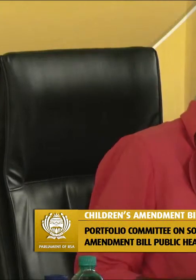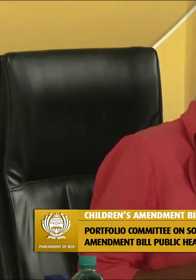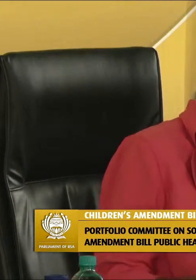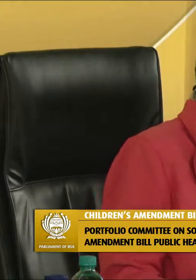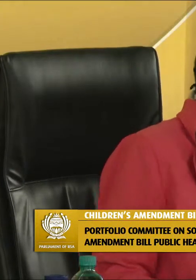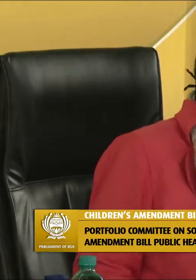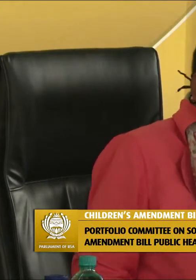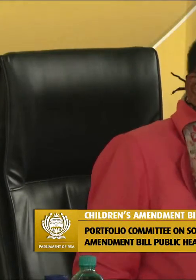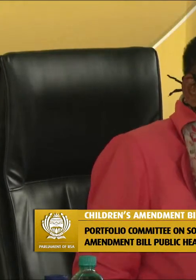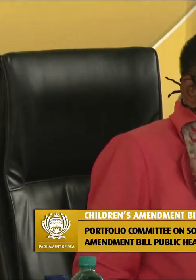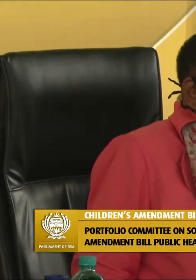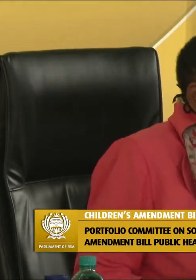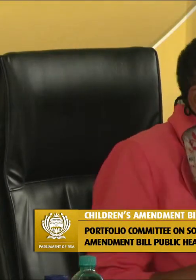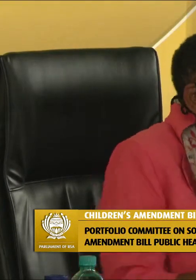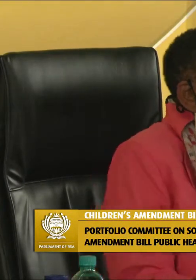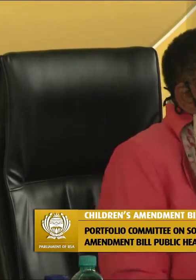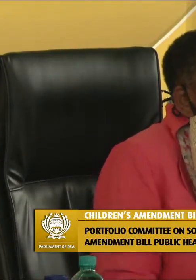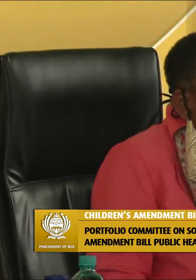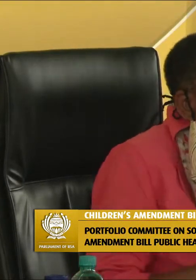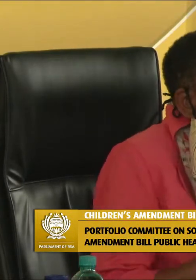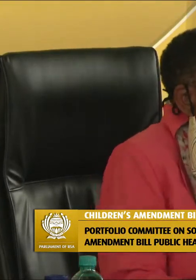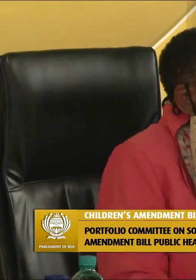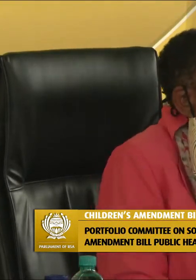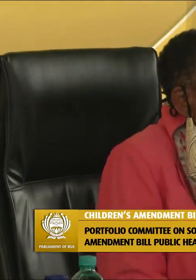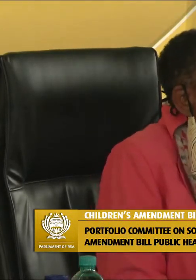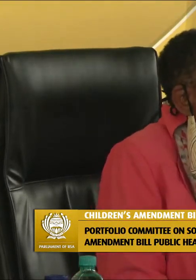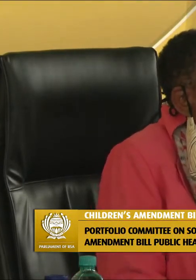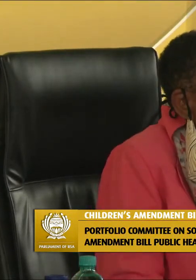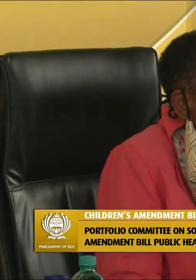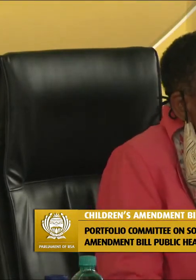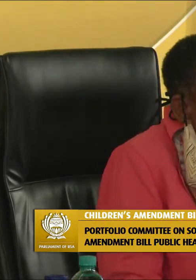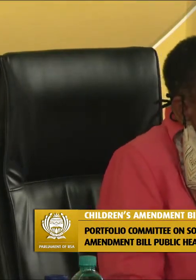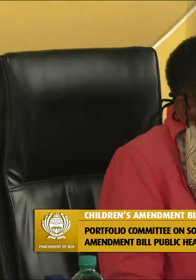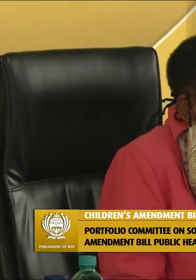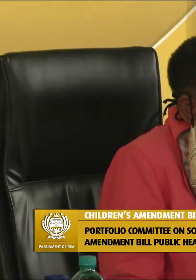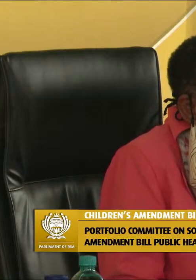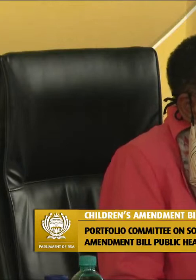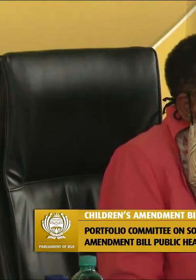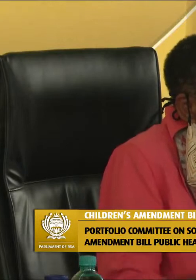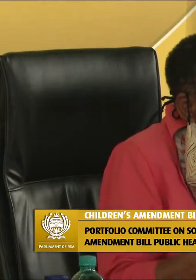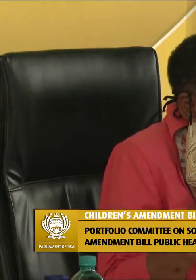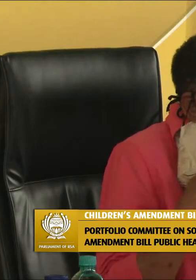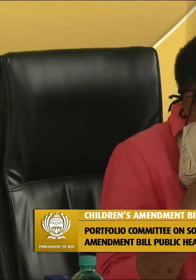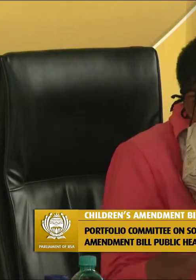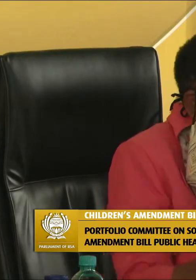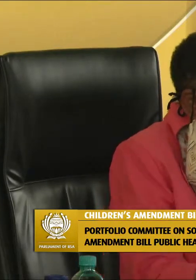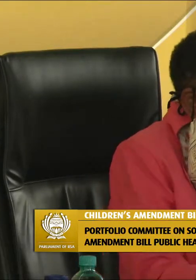si supportayo ukuthi nani lo mthetho lo ninyanzelise ukuthi